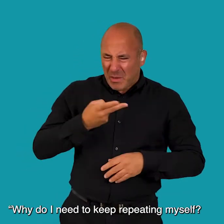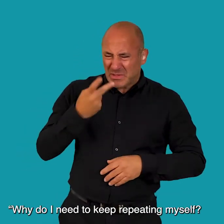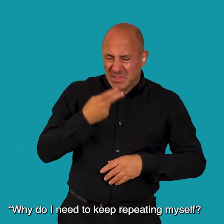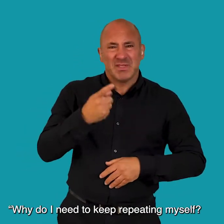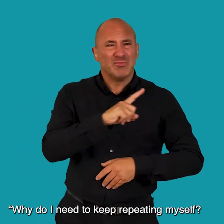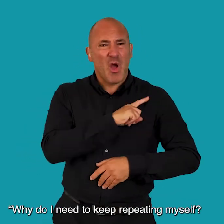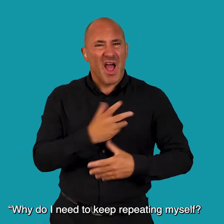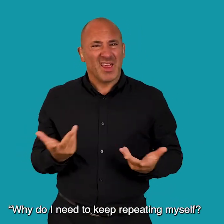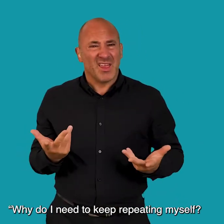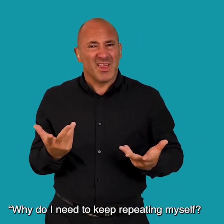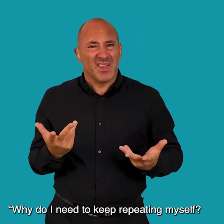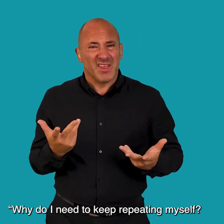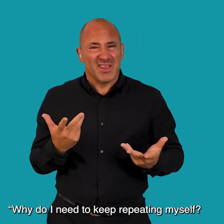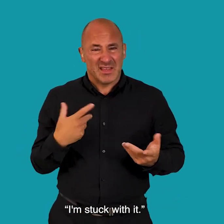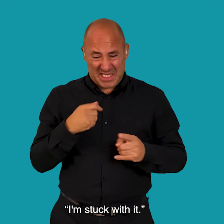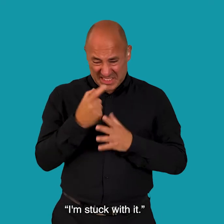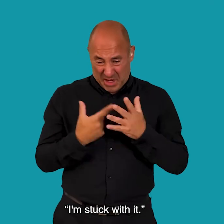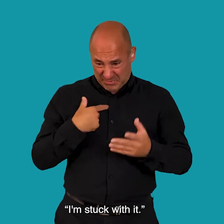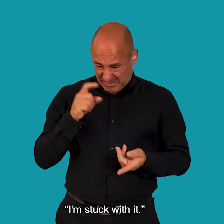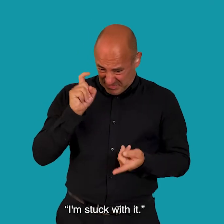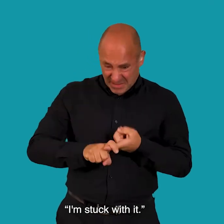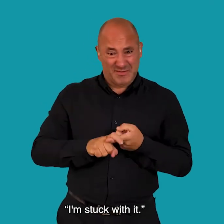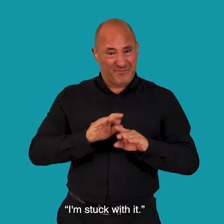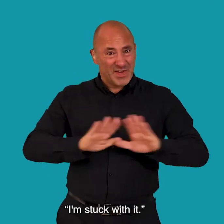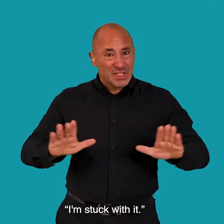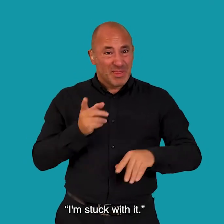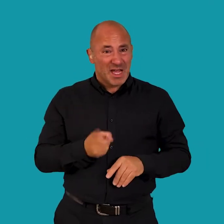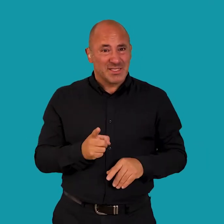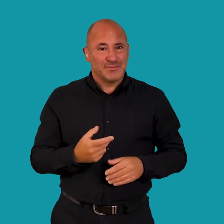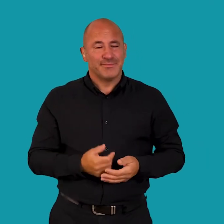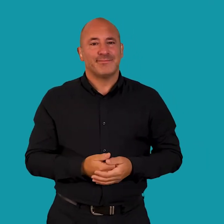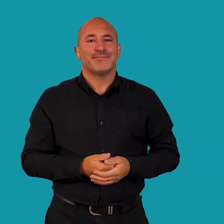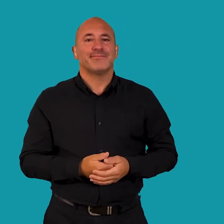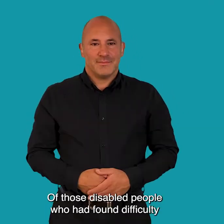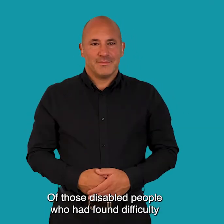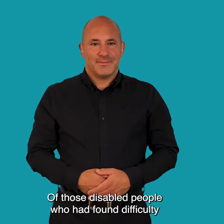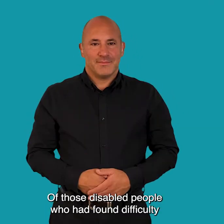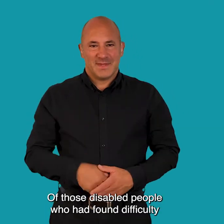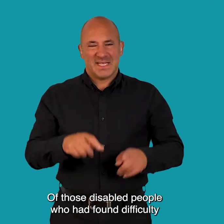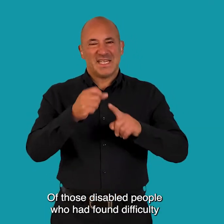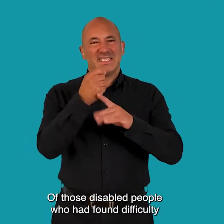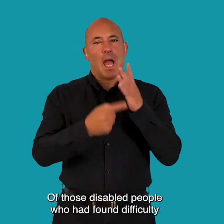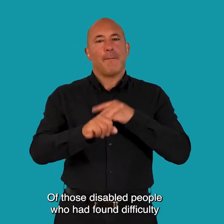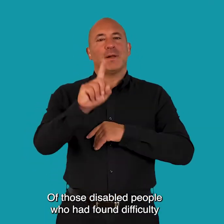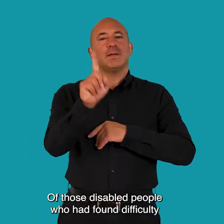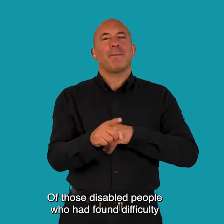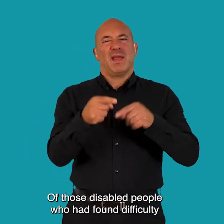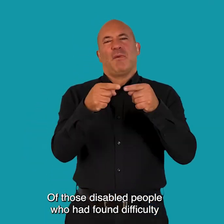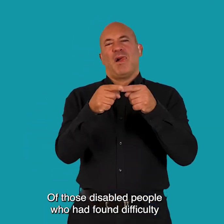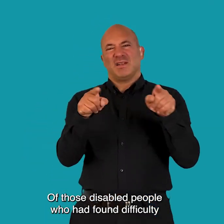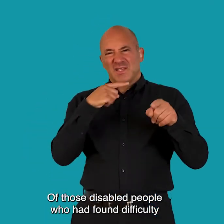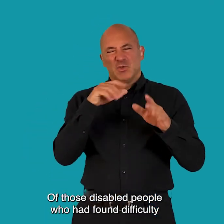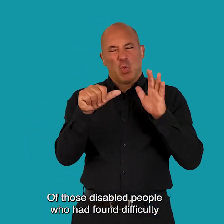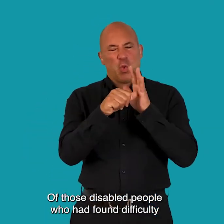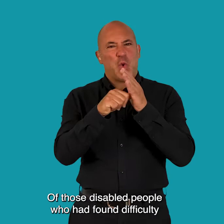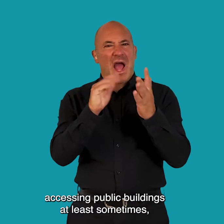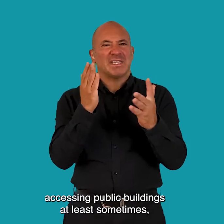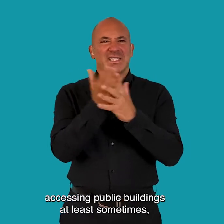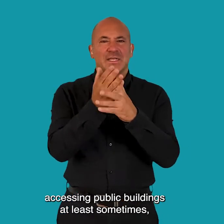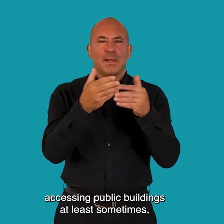keep repeating myself? I'm stuck with it." Of those disabled people who had found difficulty accessing